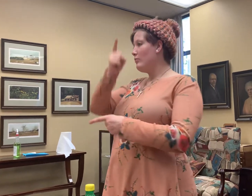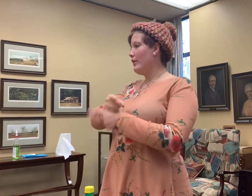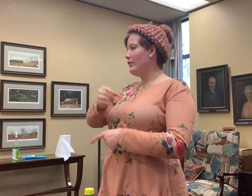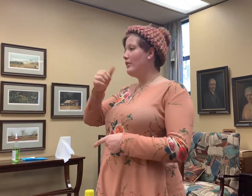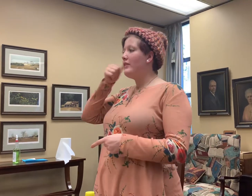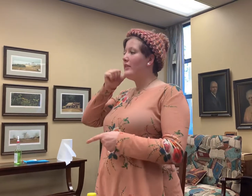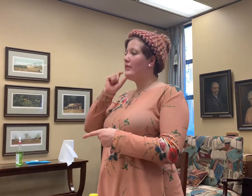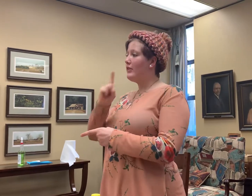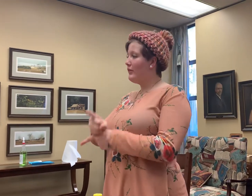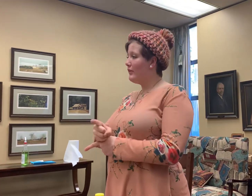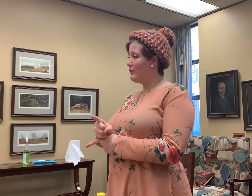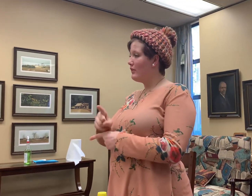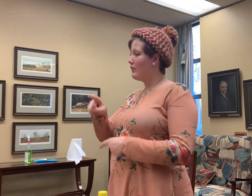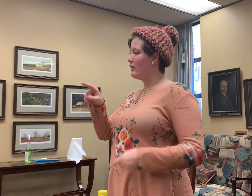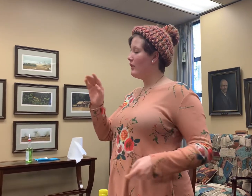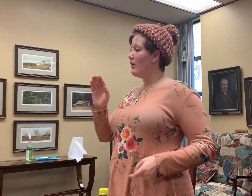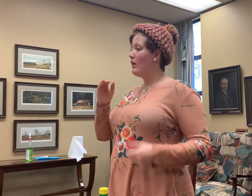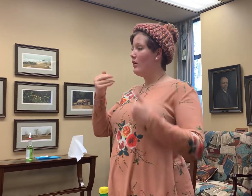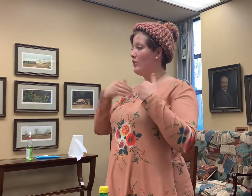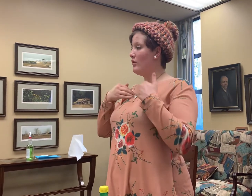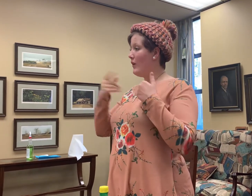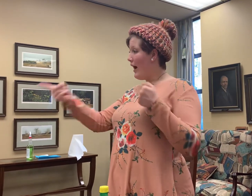brothers, sisters do you have?